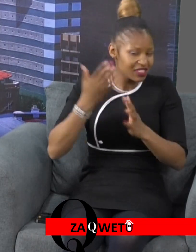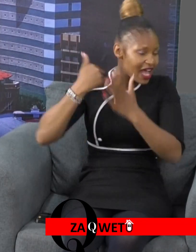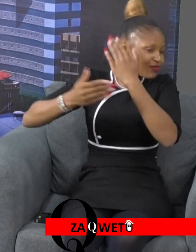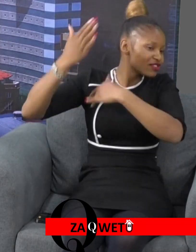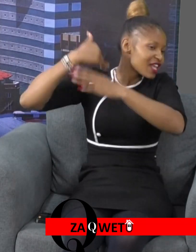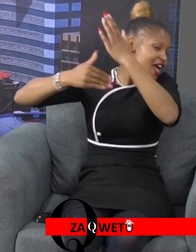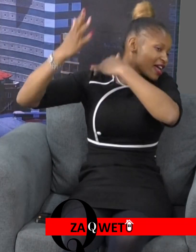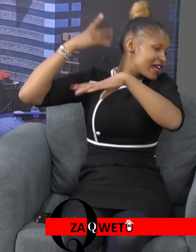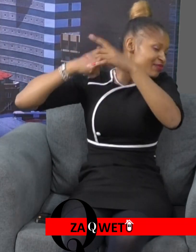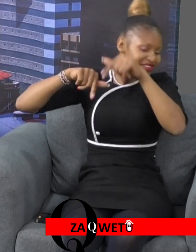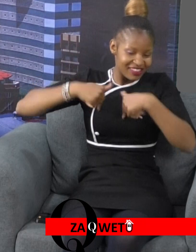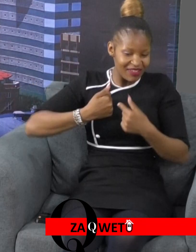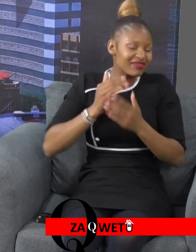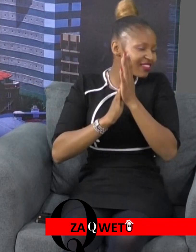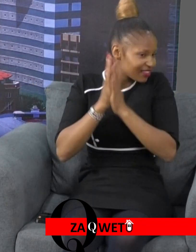The special thing about the deaf culture